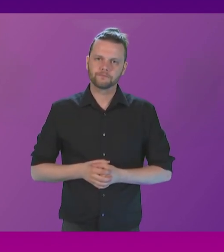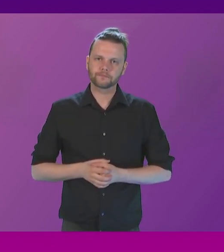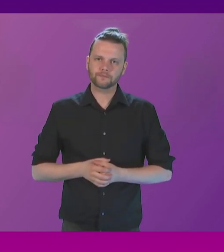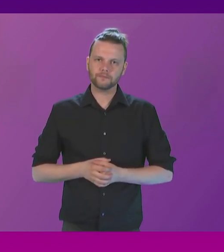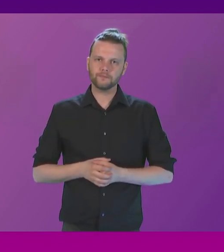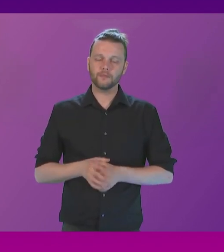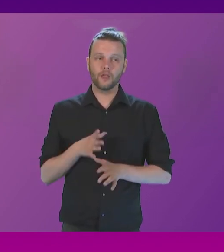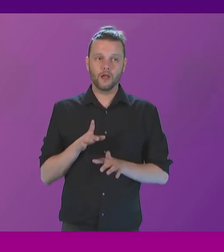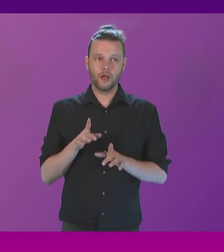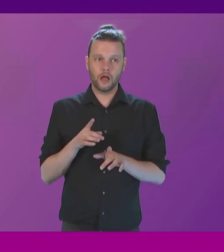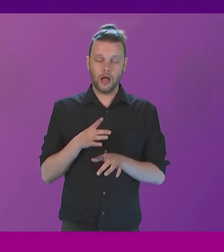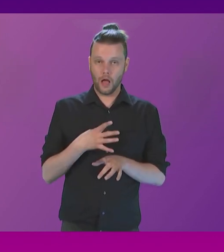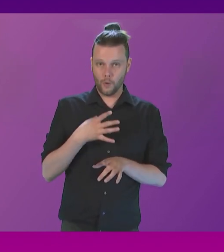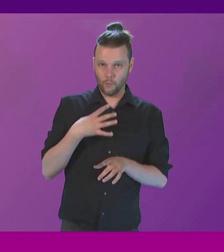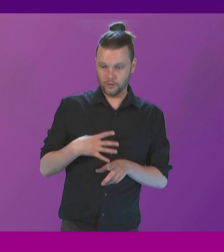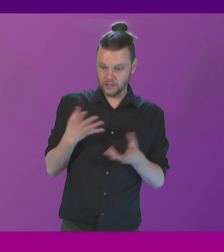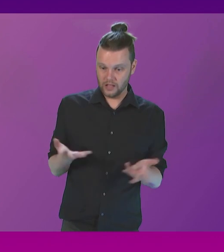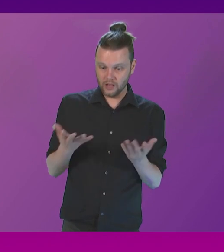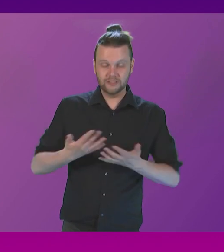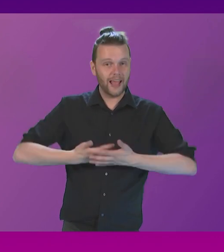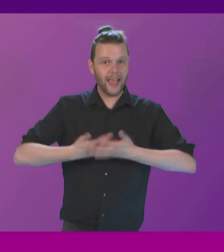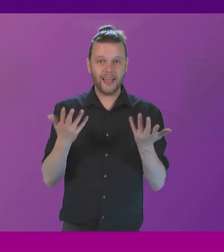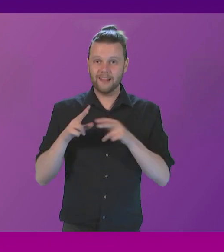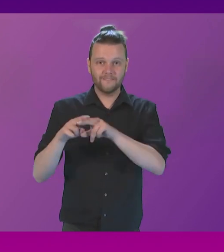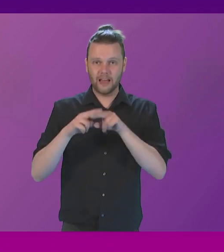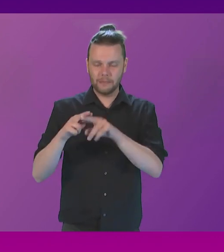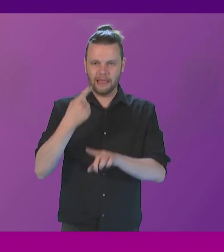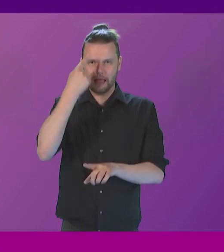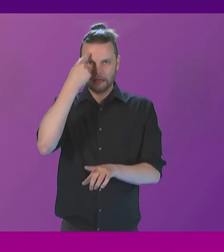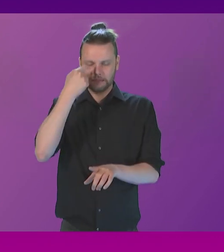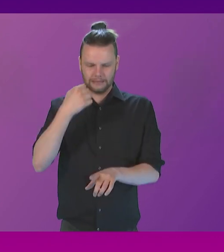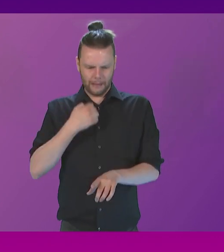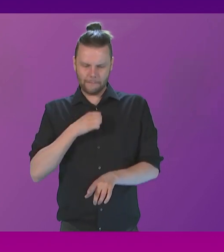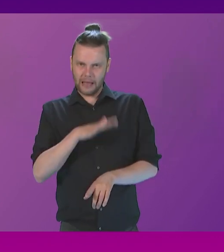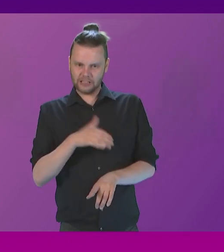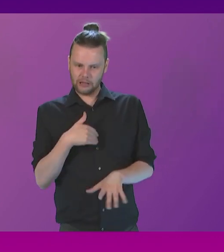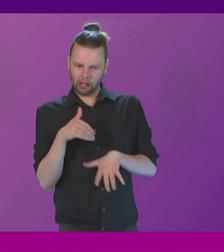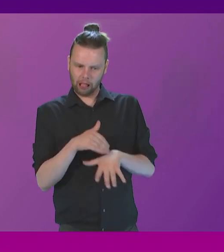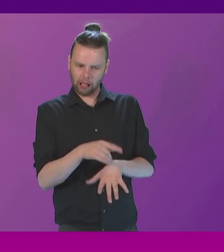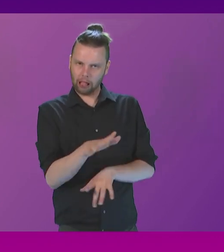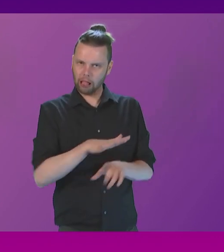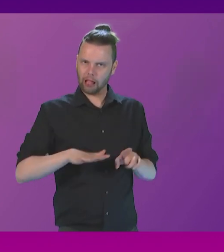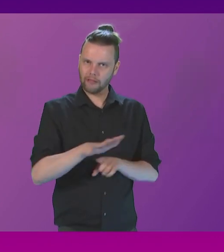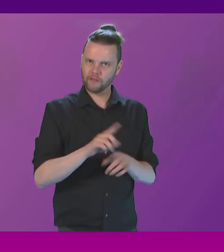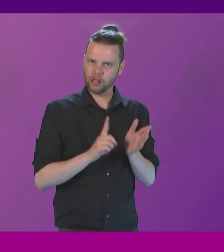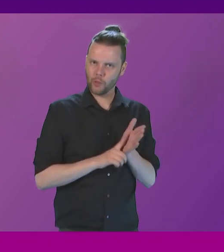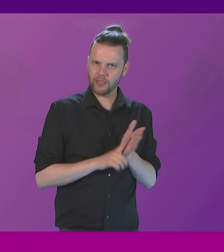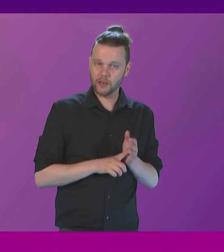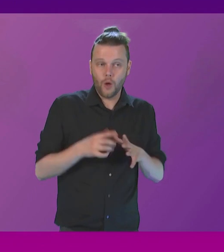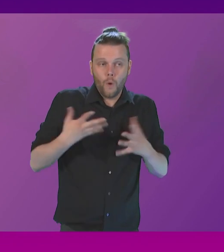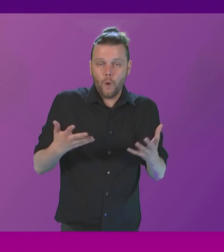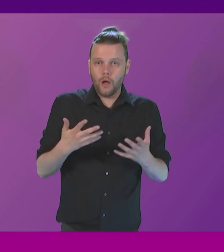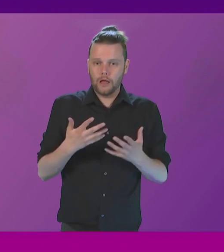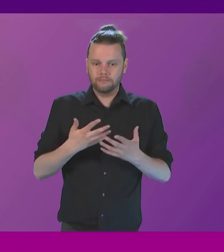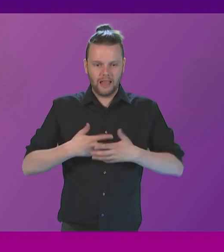I would, however, encourage any family who thinks that their child may have been affected by the situation in Lothian or have